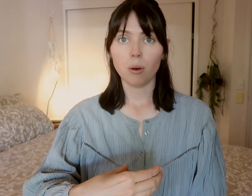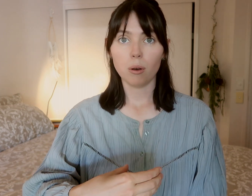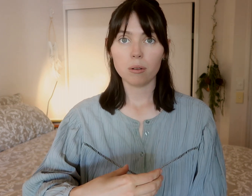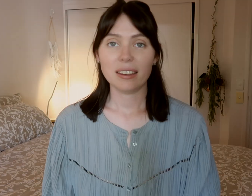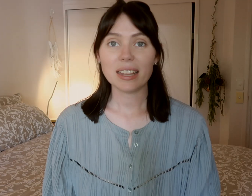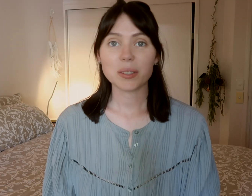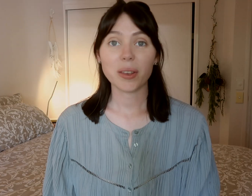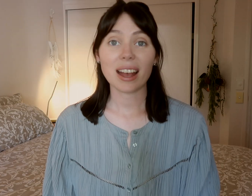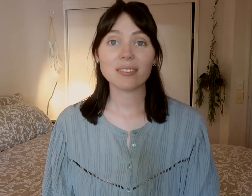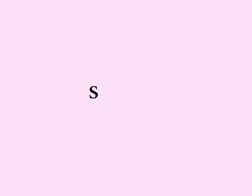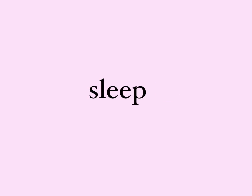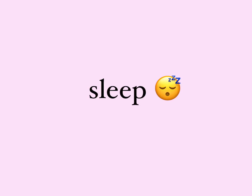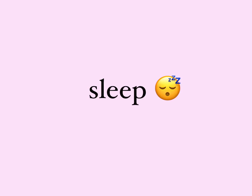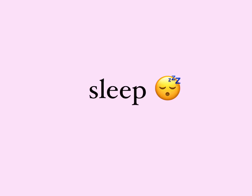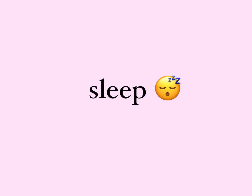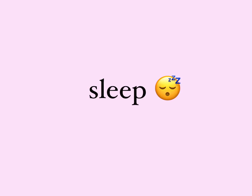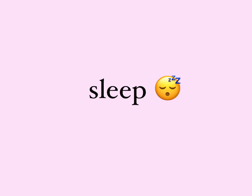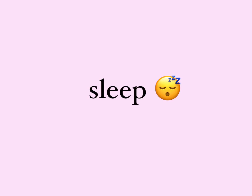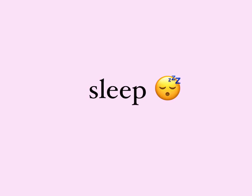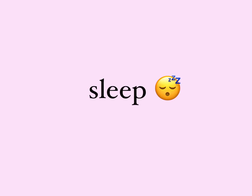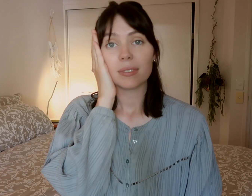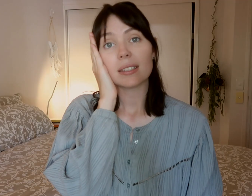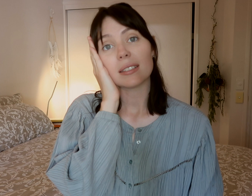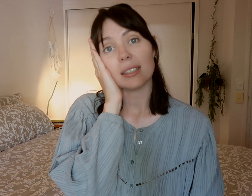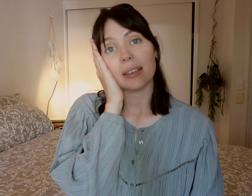More. Next we have sleep. Sleep.